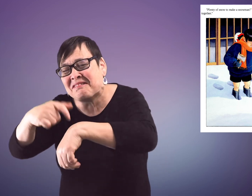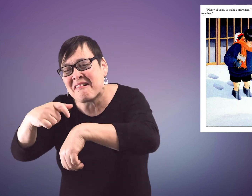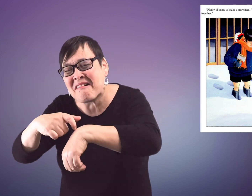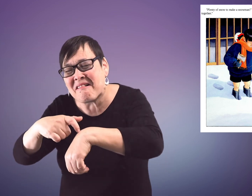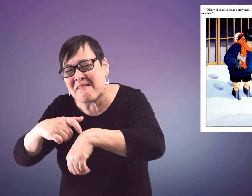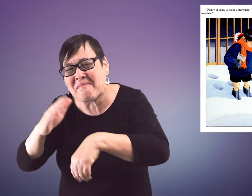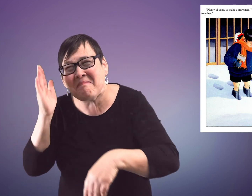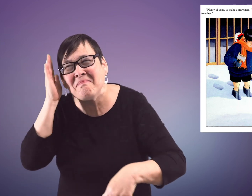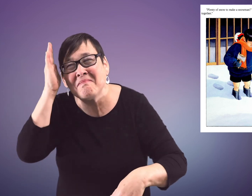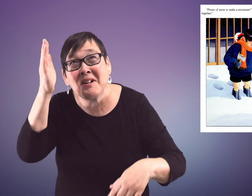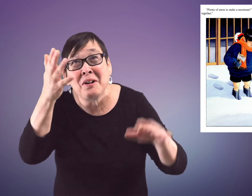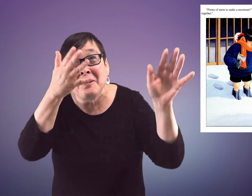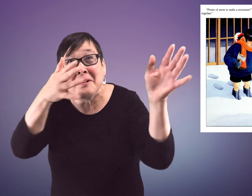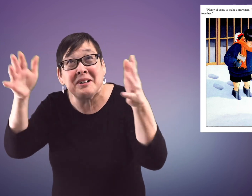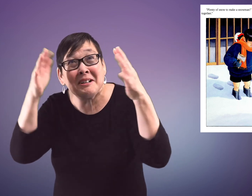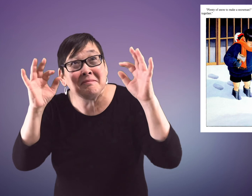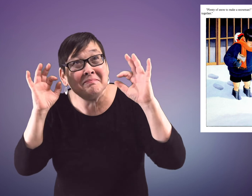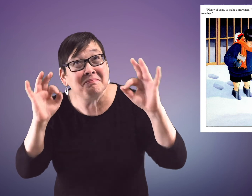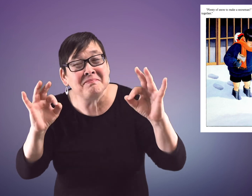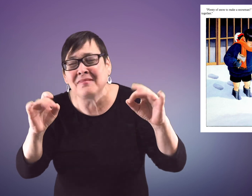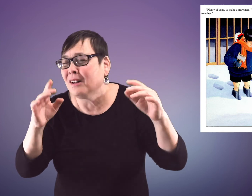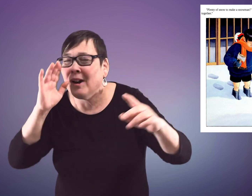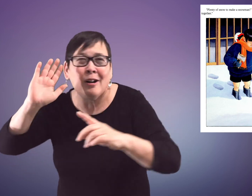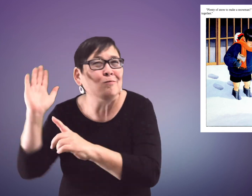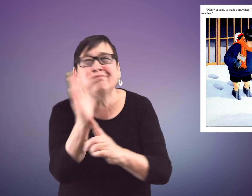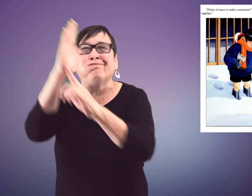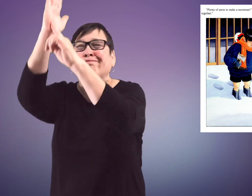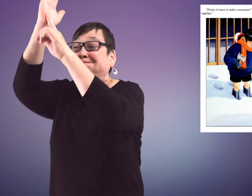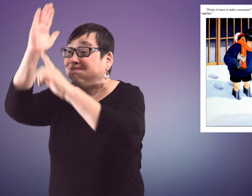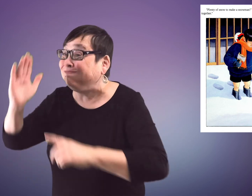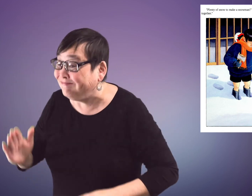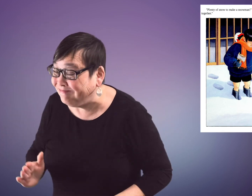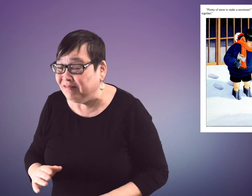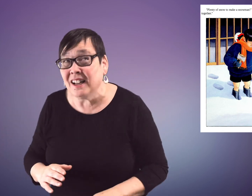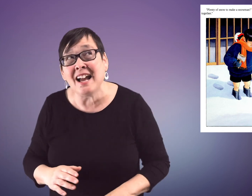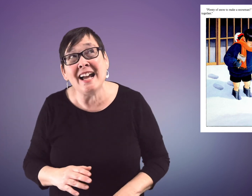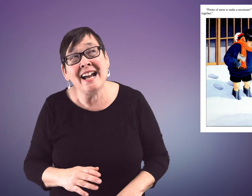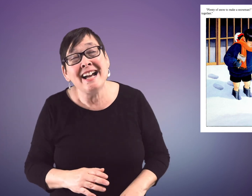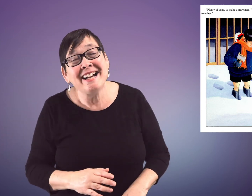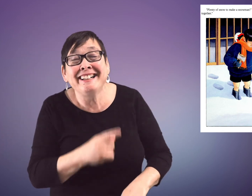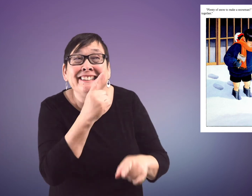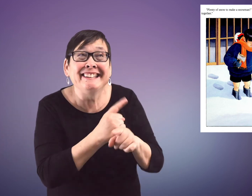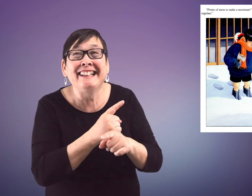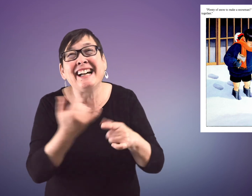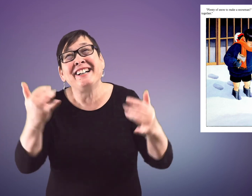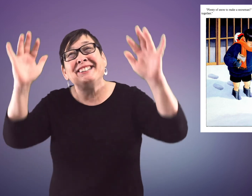There'll be another day, Mama said. A fine, windy day with no snow.